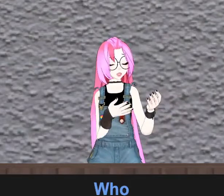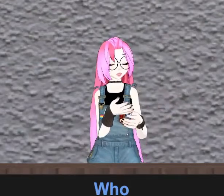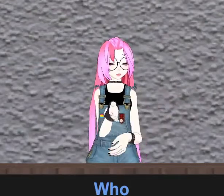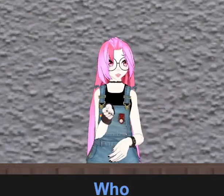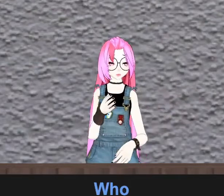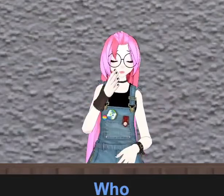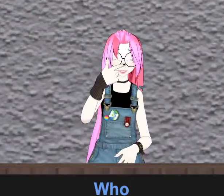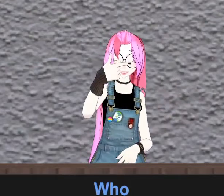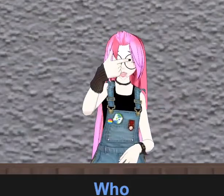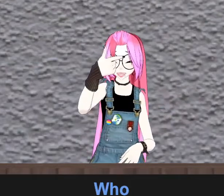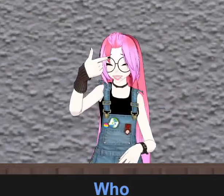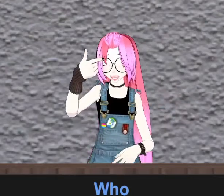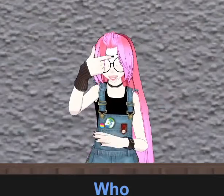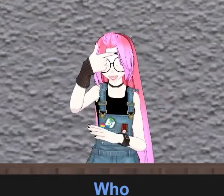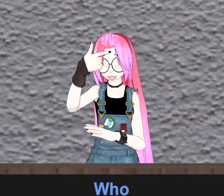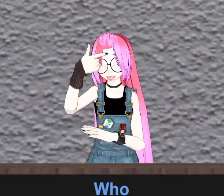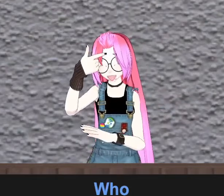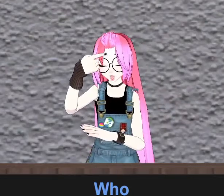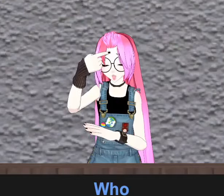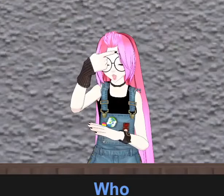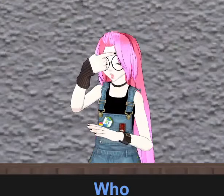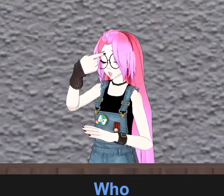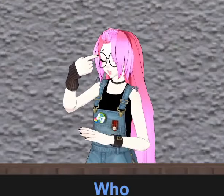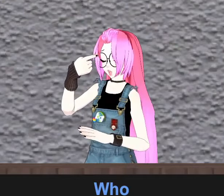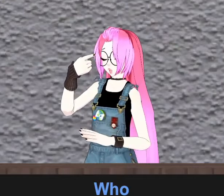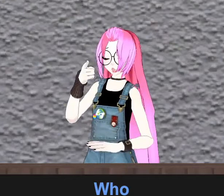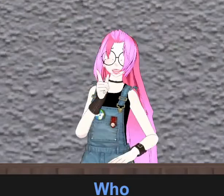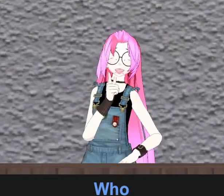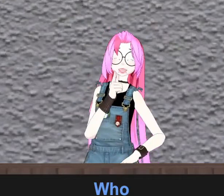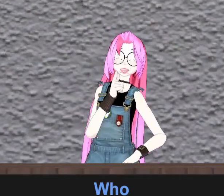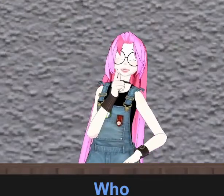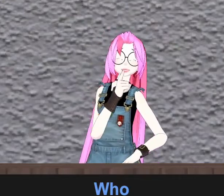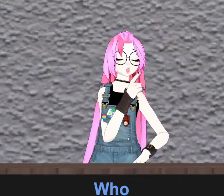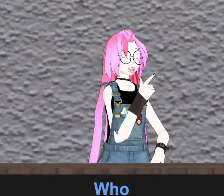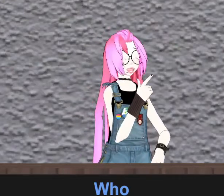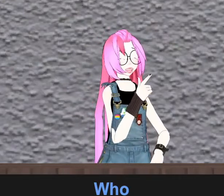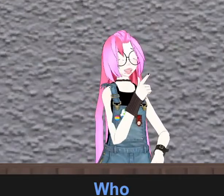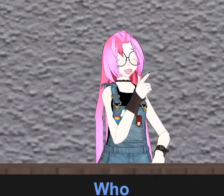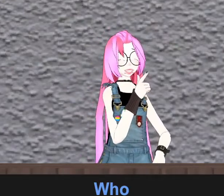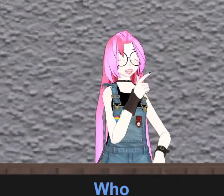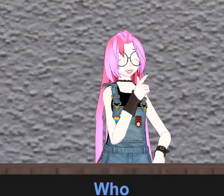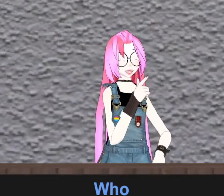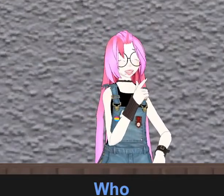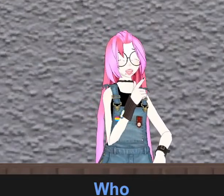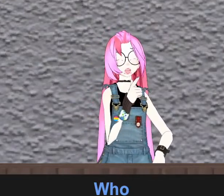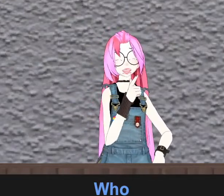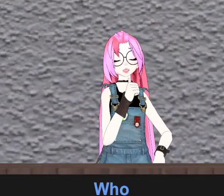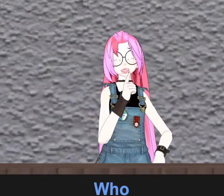ask who? We're going to start with either an L hand or pointed finger. Either of these work. Right underneath your chin, and you're going to wiggle your